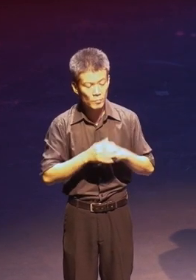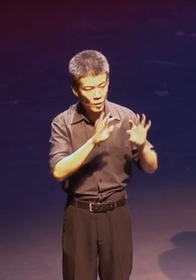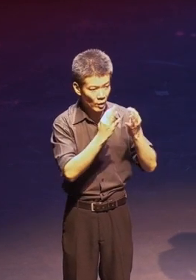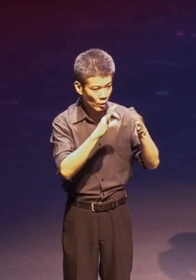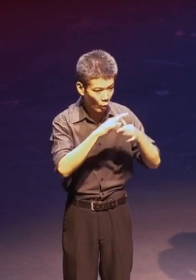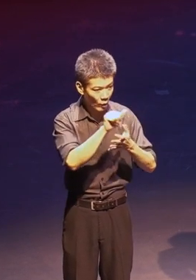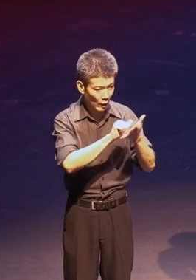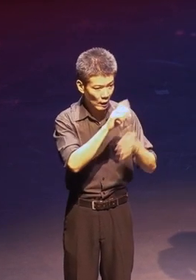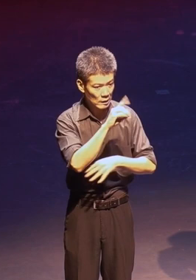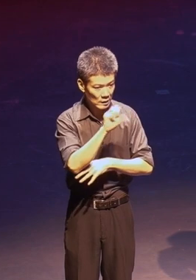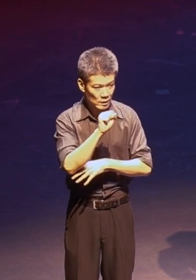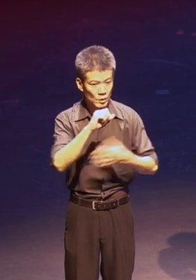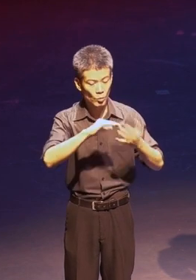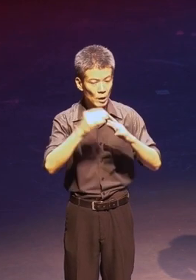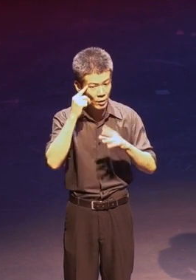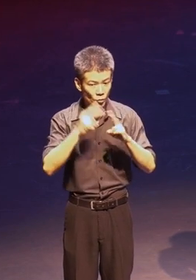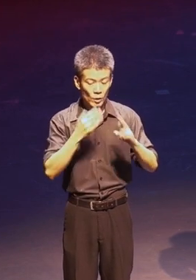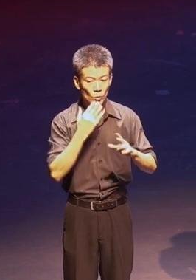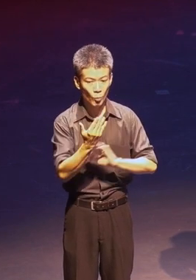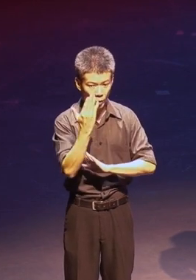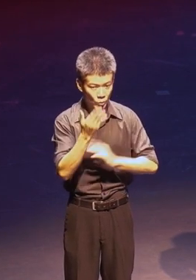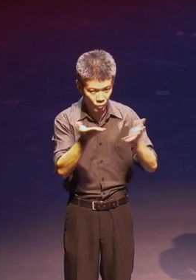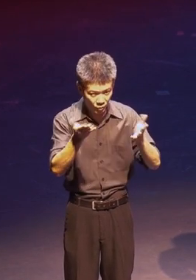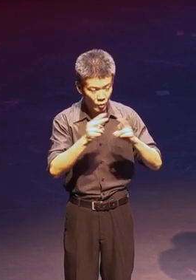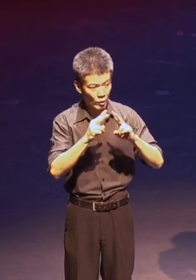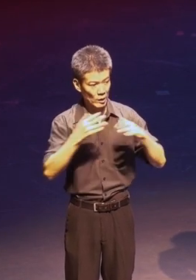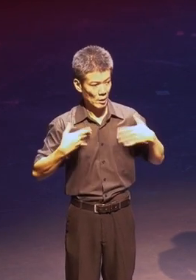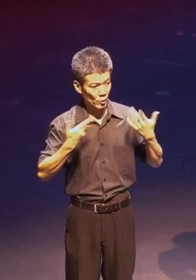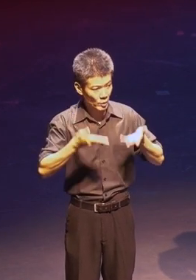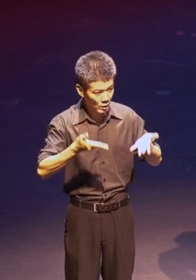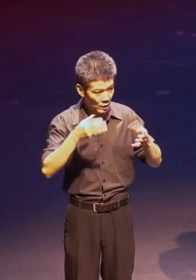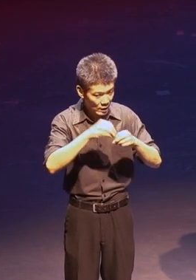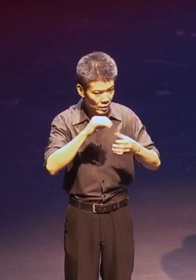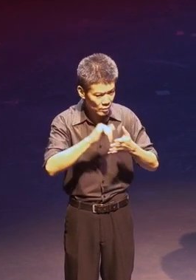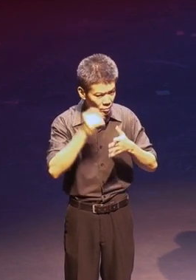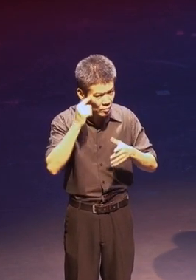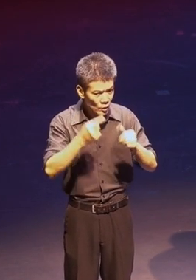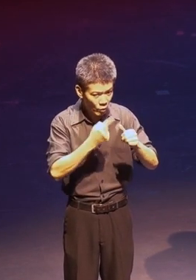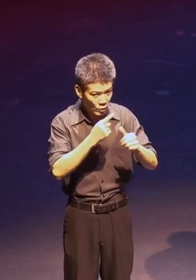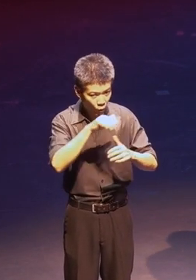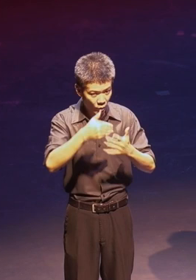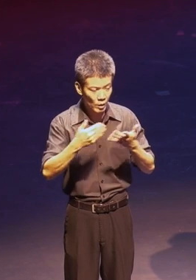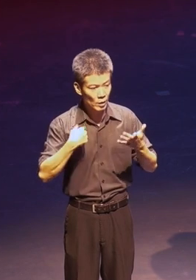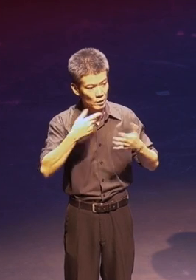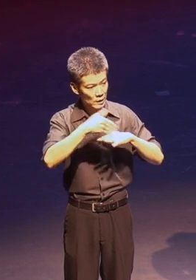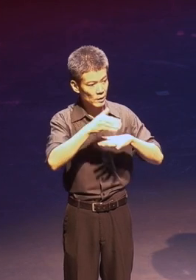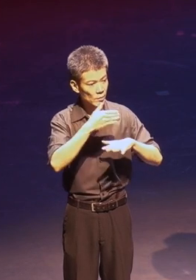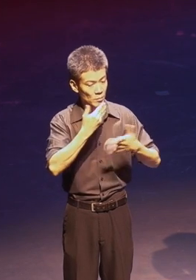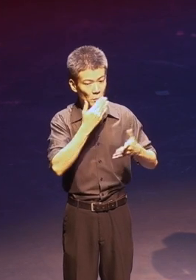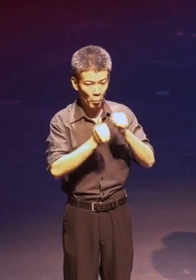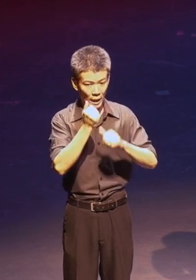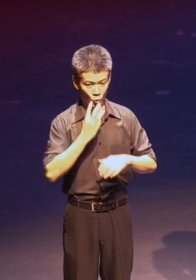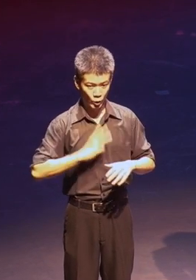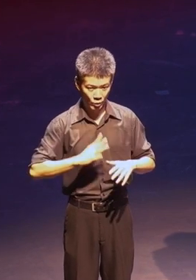family of the ADF2023 community. I think a very good morning to all of you. I'm very happy to be here indeed. I think first of all, let me send our